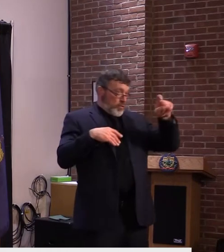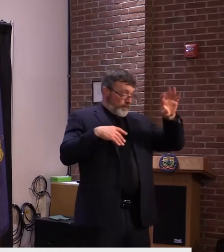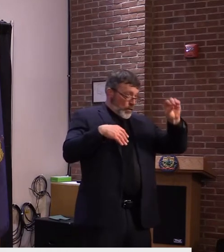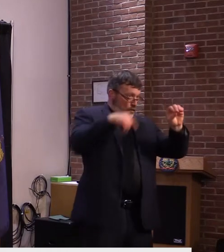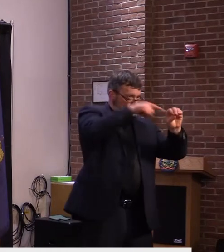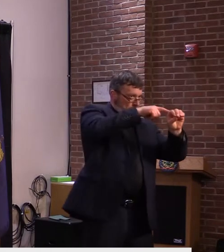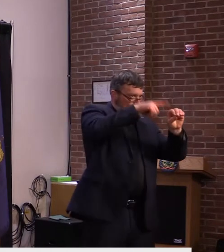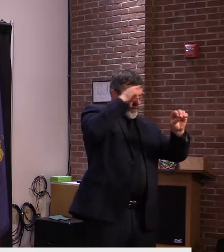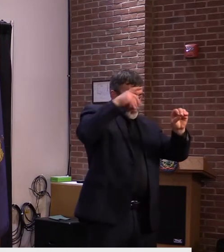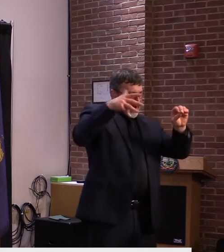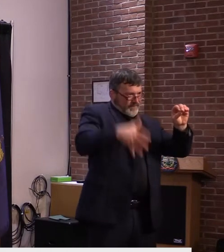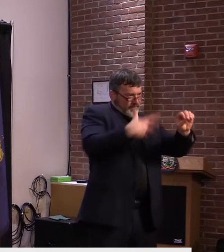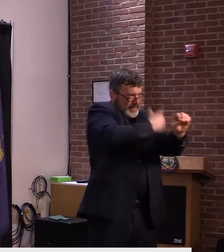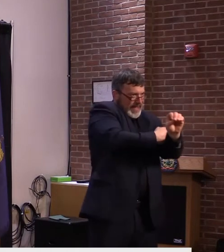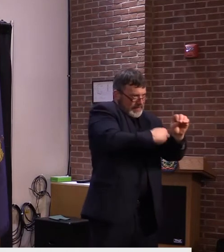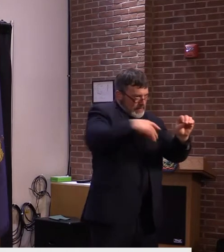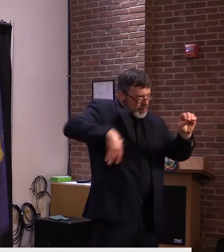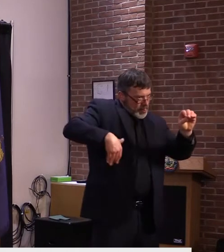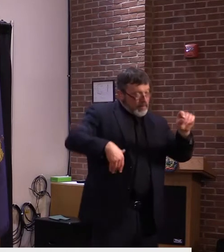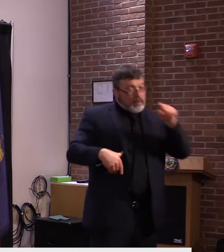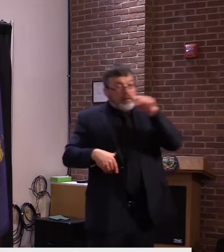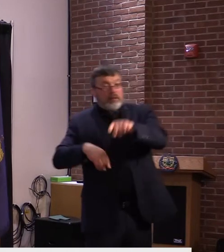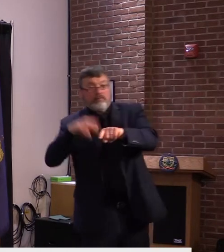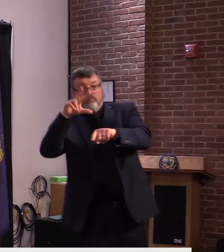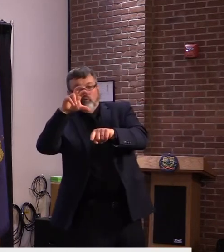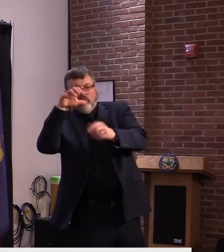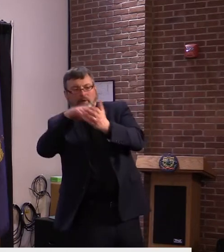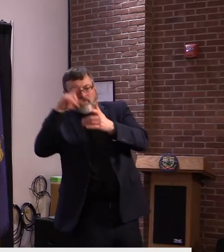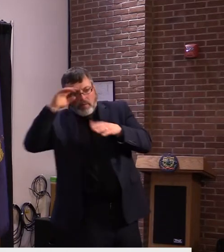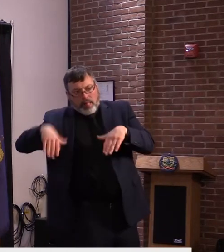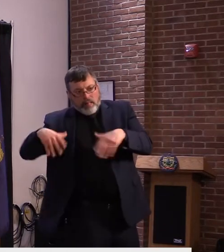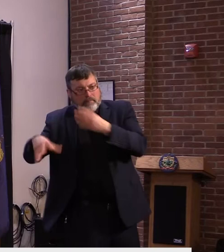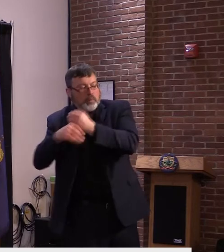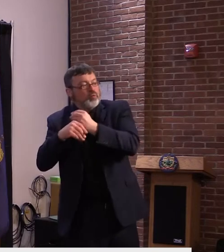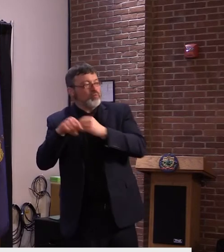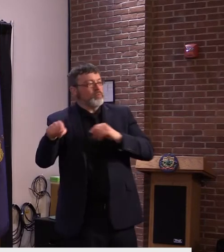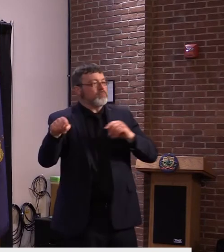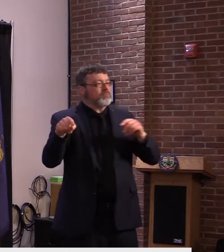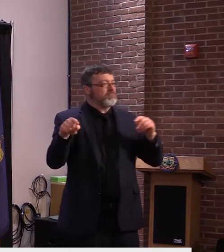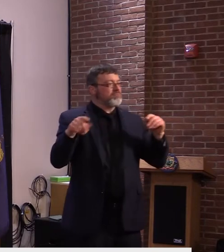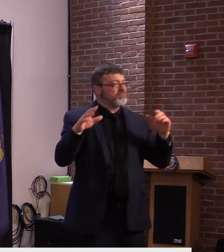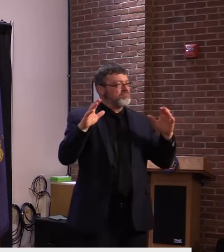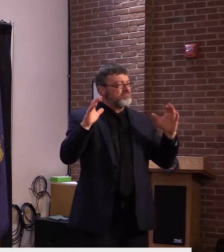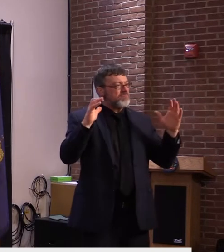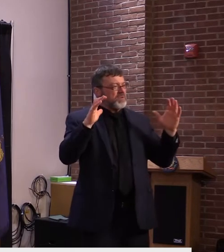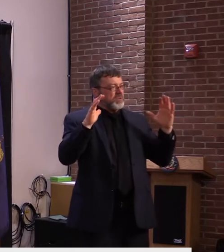quite yet eligible for the booster. So it's somewhere between the 100 and 140,000, somewhere in that range.